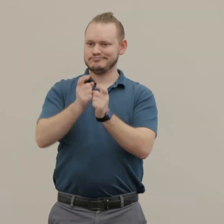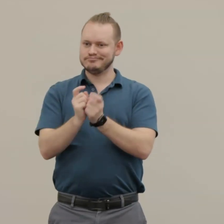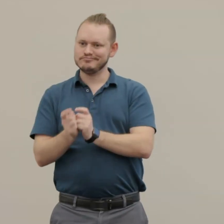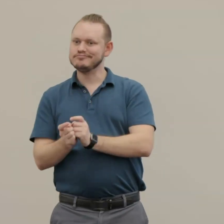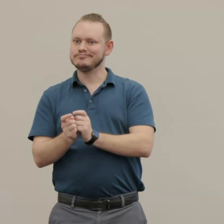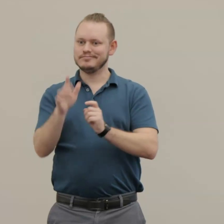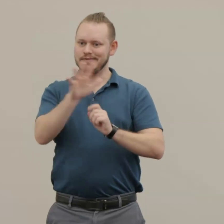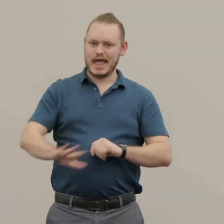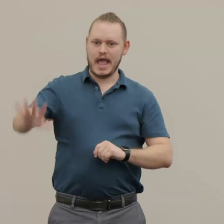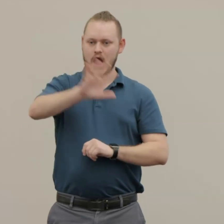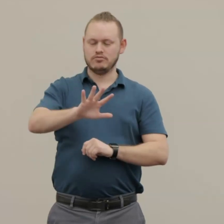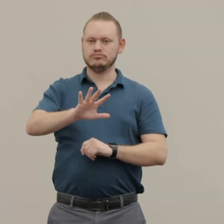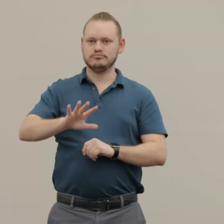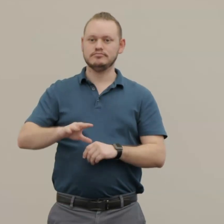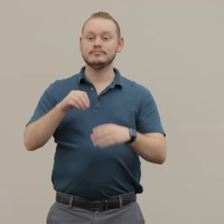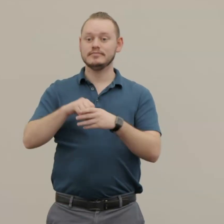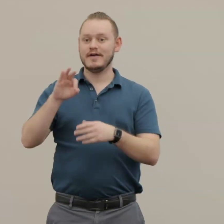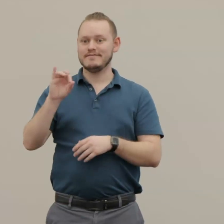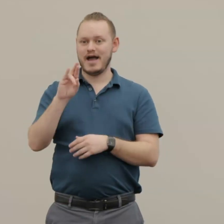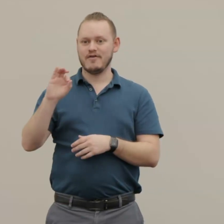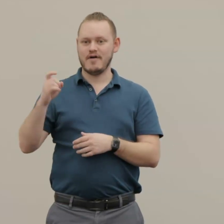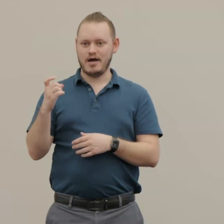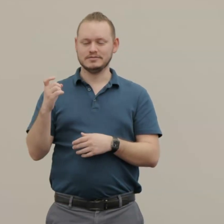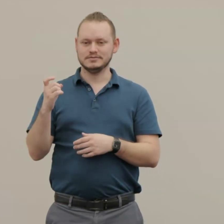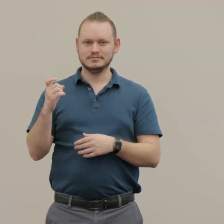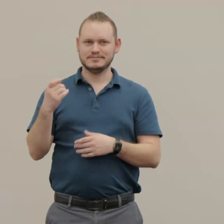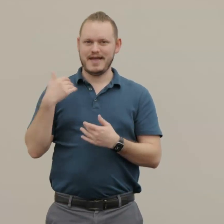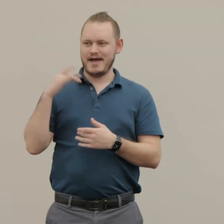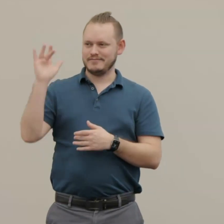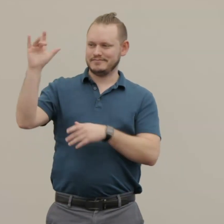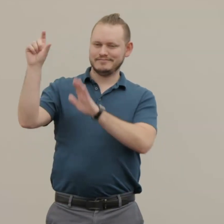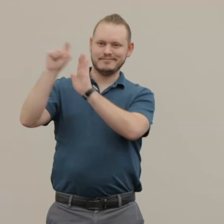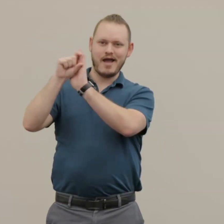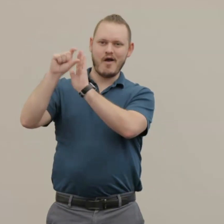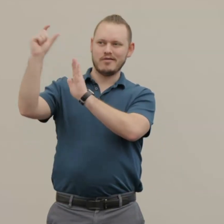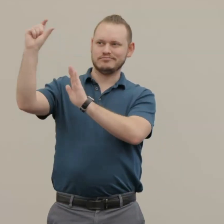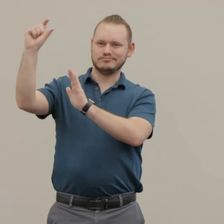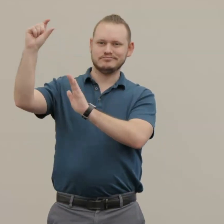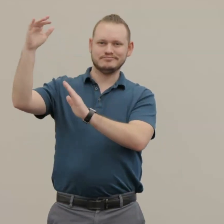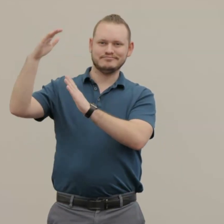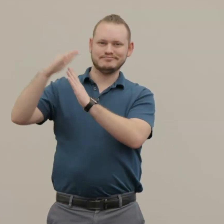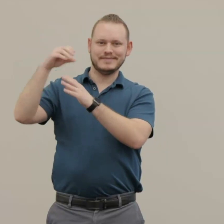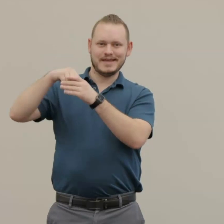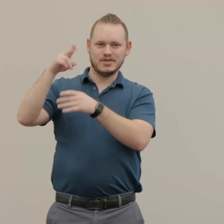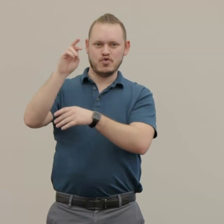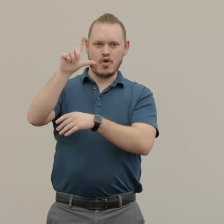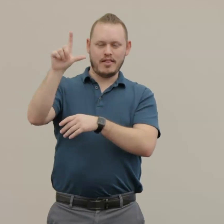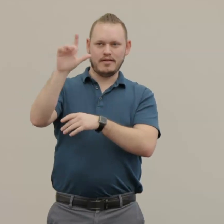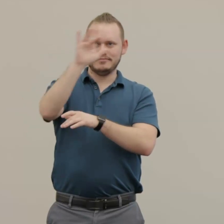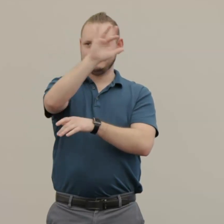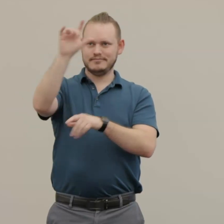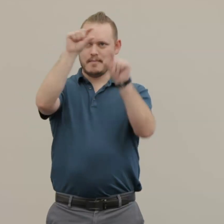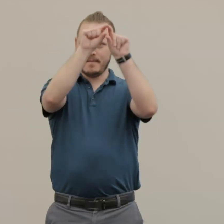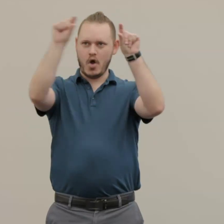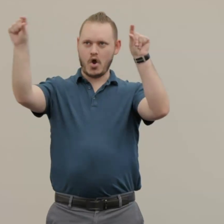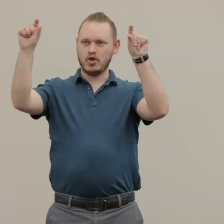and layout. In Firefox, there's a little icon. It's up in the URL address bar. It looks